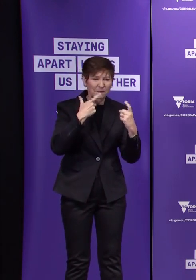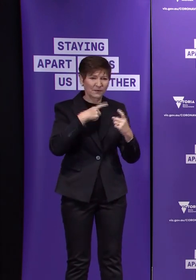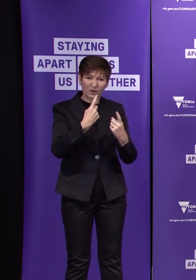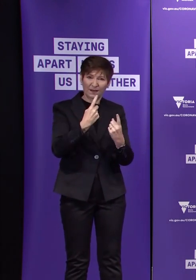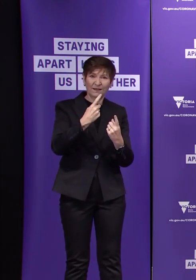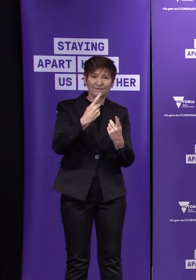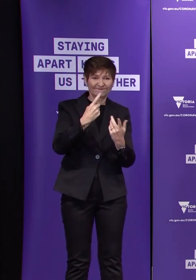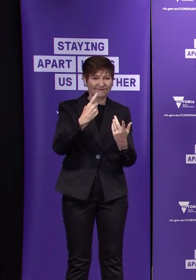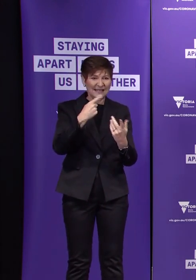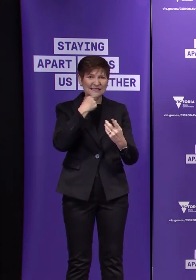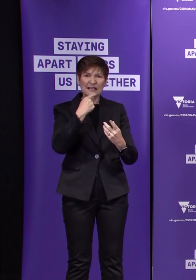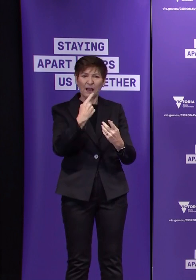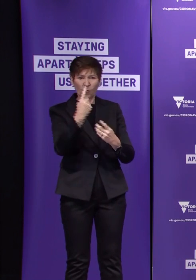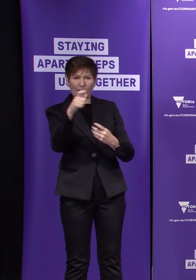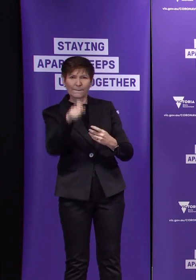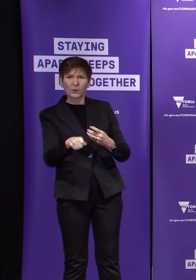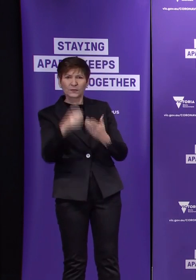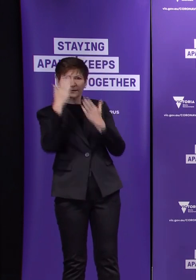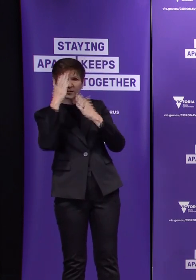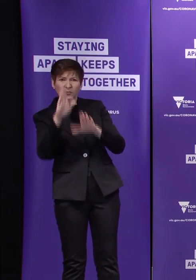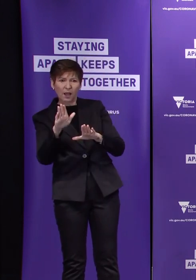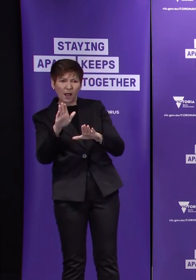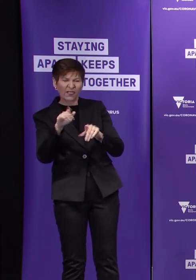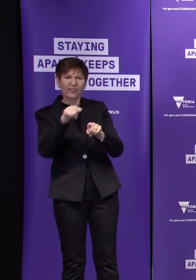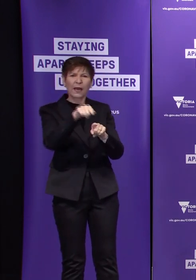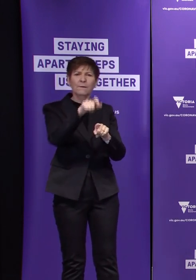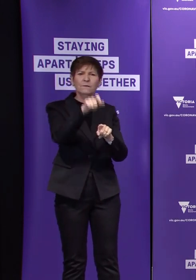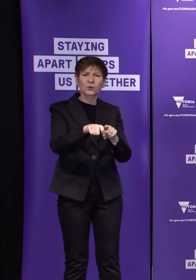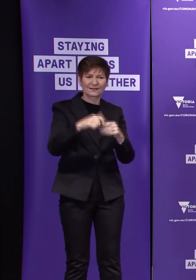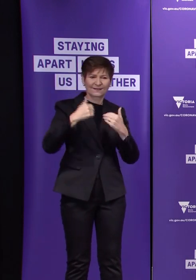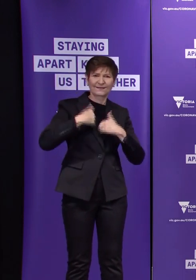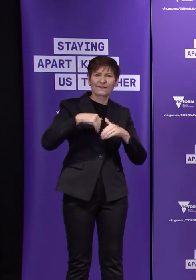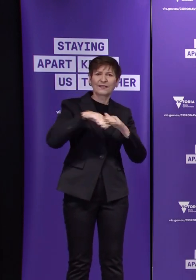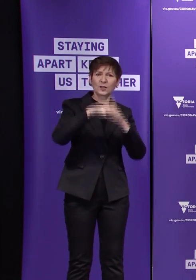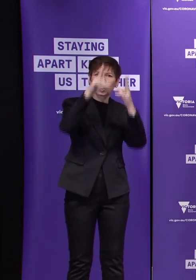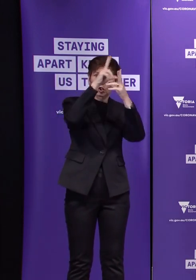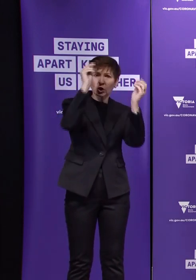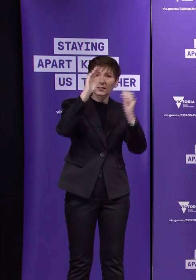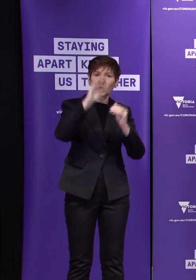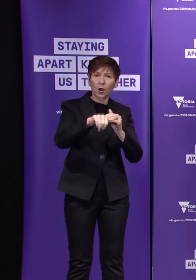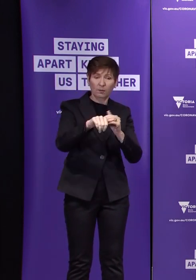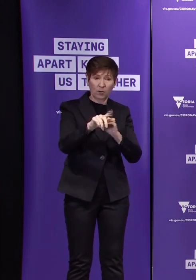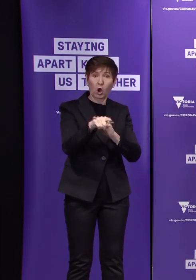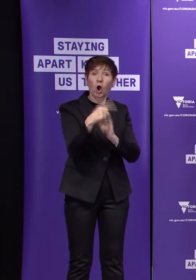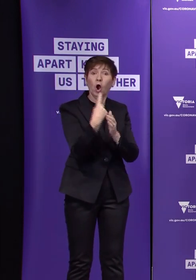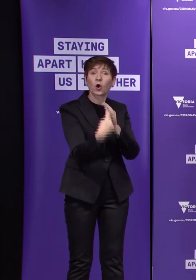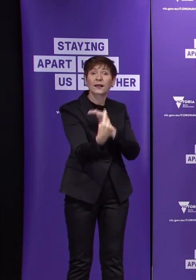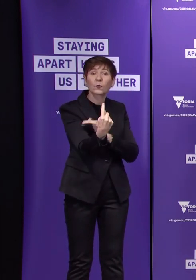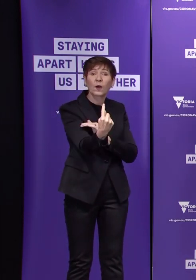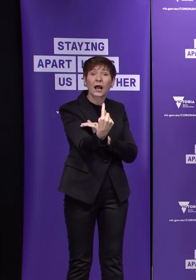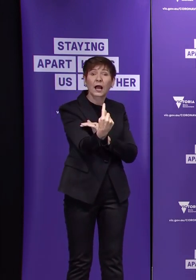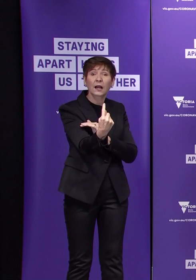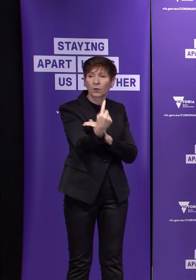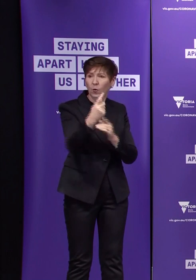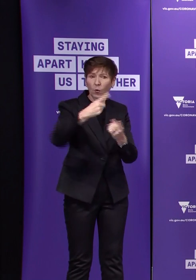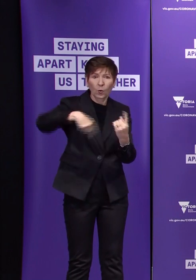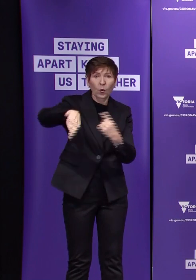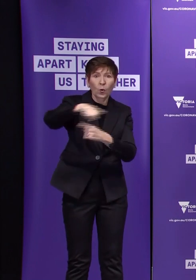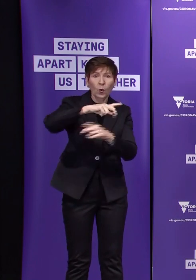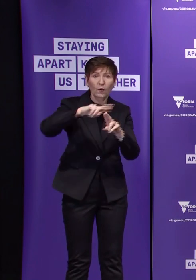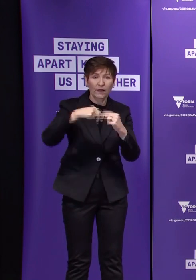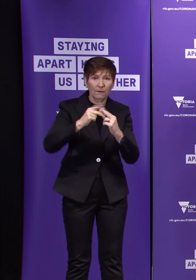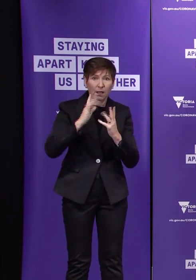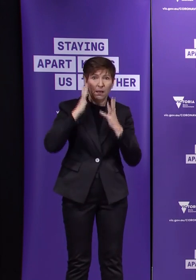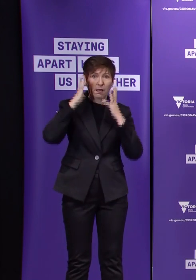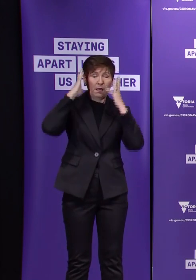care home that we're not identifying someone. We've all got to be, and I think we're all trying to be as sensitive to families as we possibly can